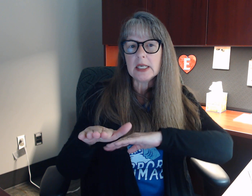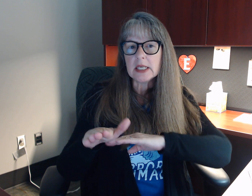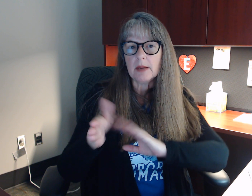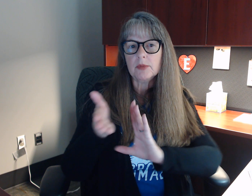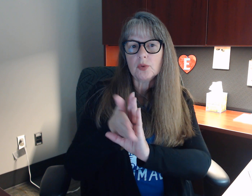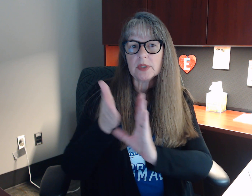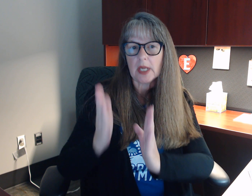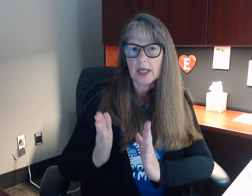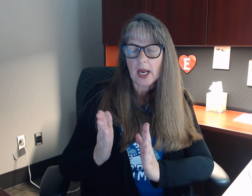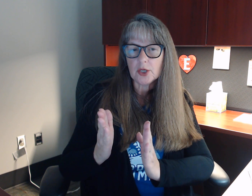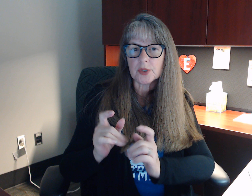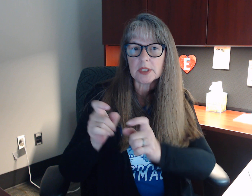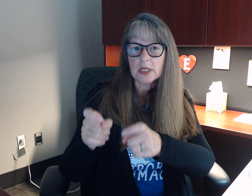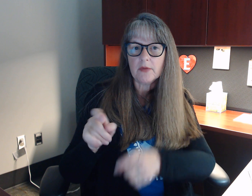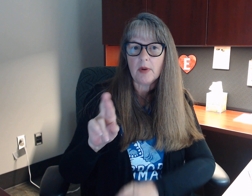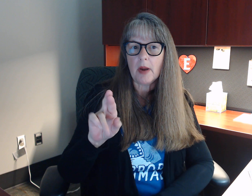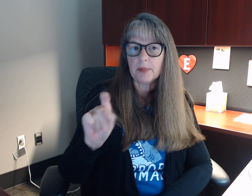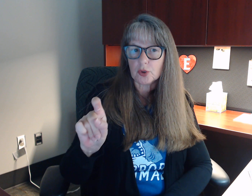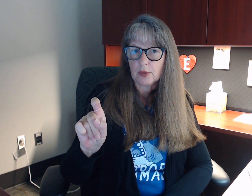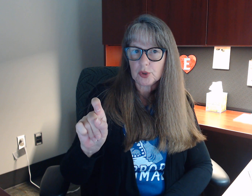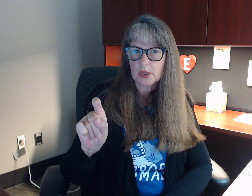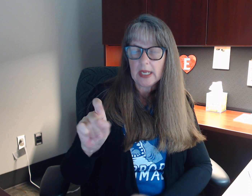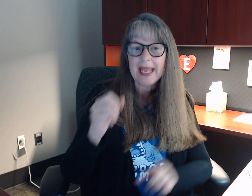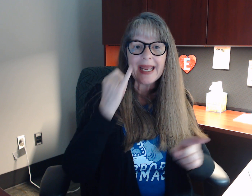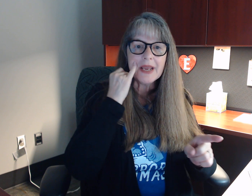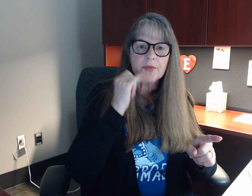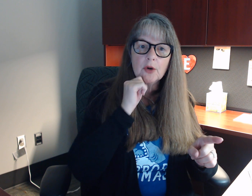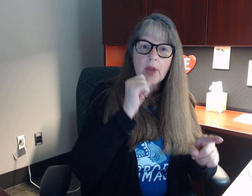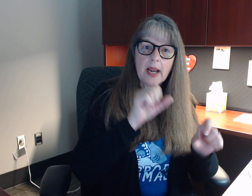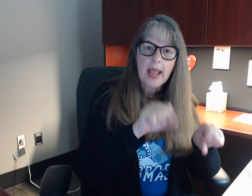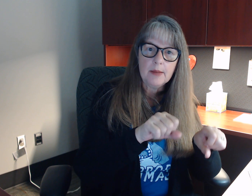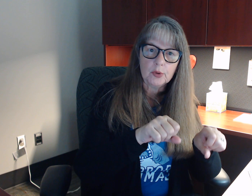them to a psychiatrist to give them a prescription if they're not able to.